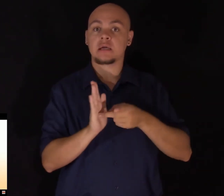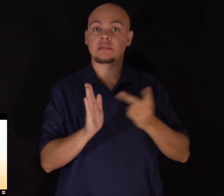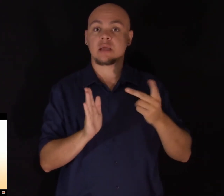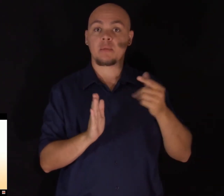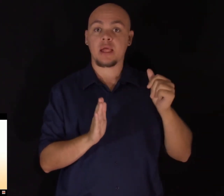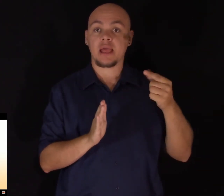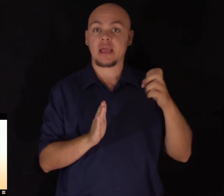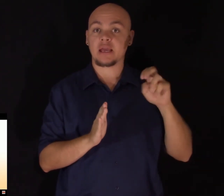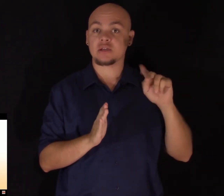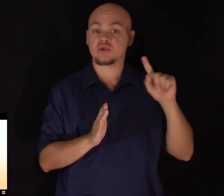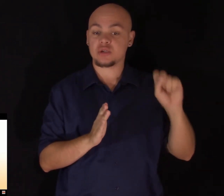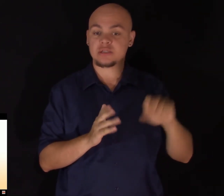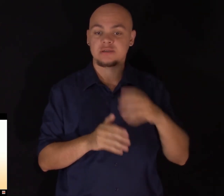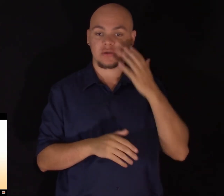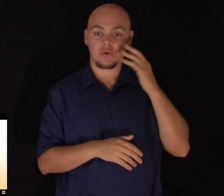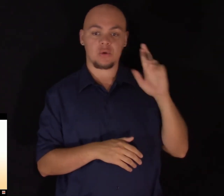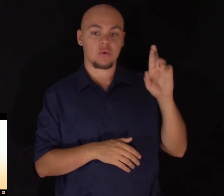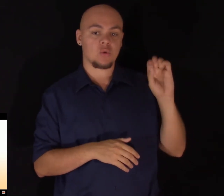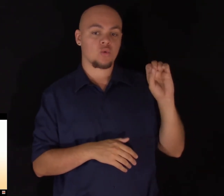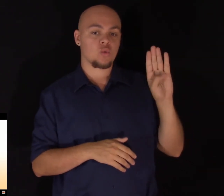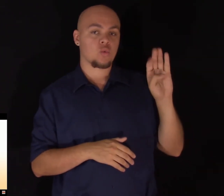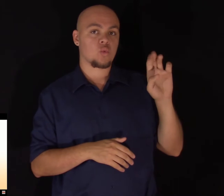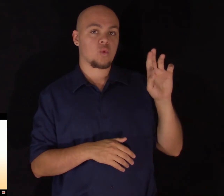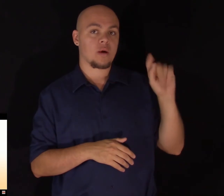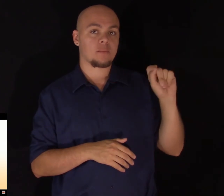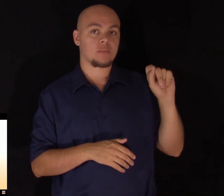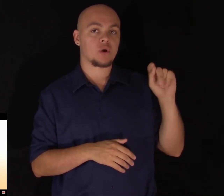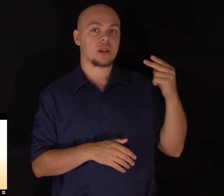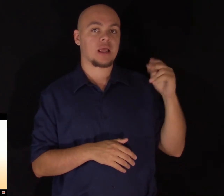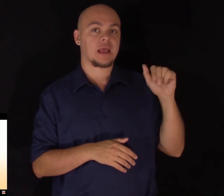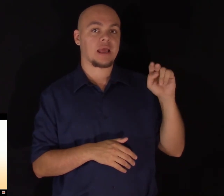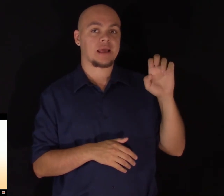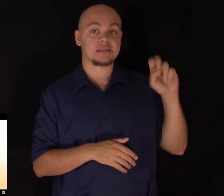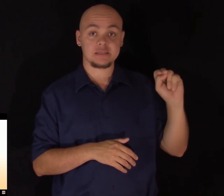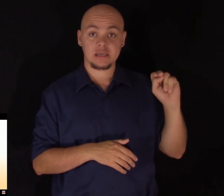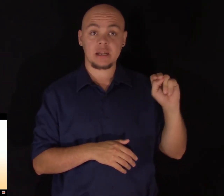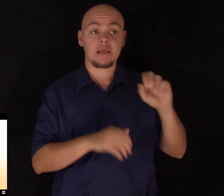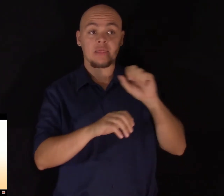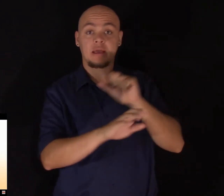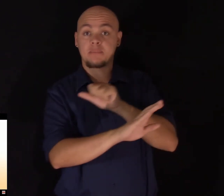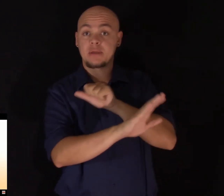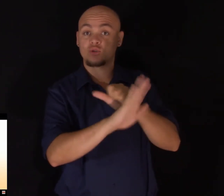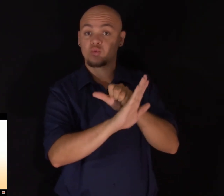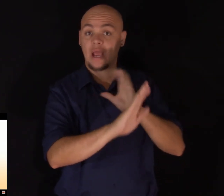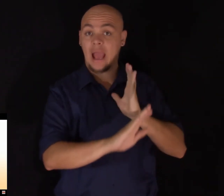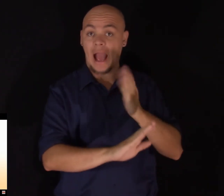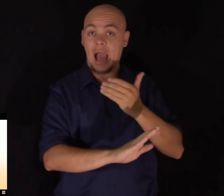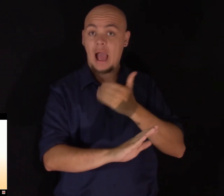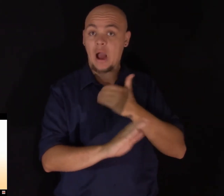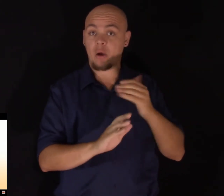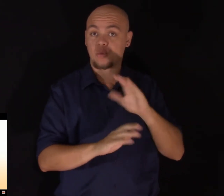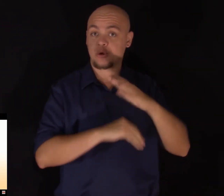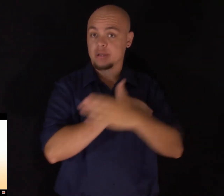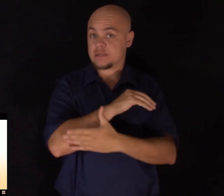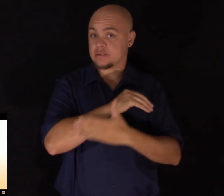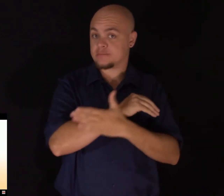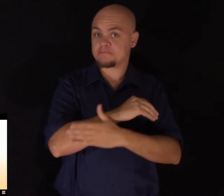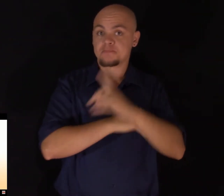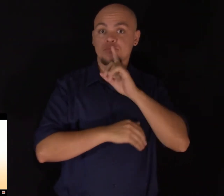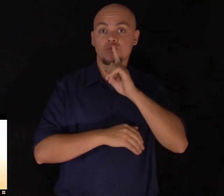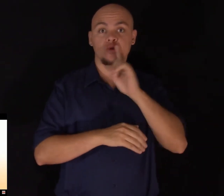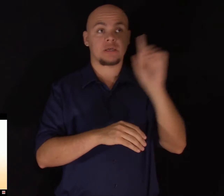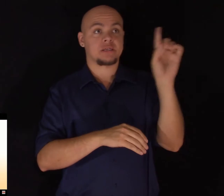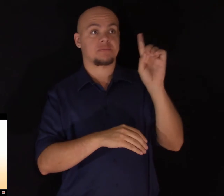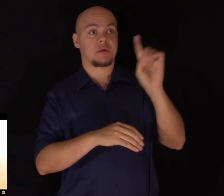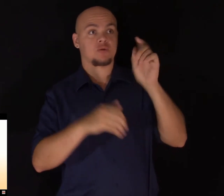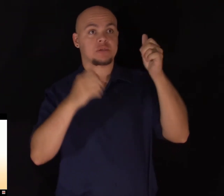traitors like Robert Hansen or Aldrich Ames, lies can betray our country. They can compromise our security. They can undermine democracy. They